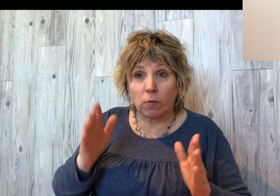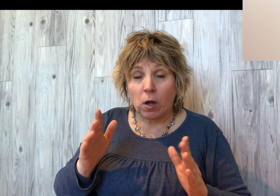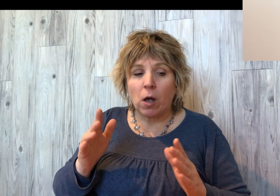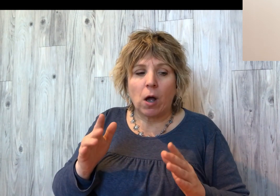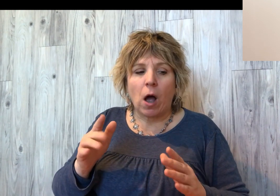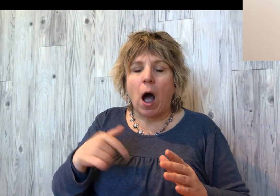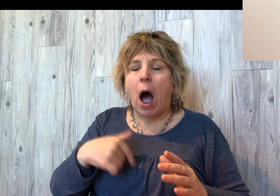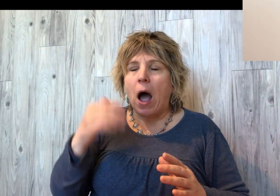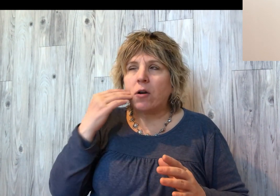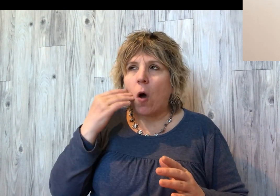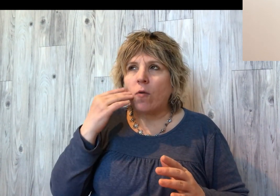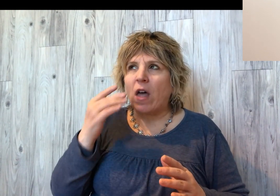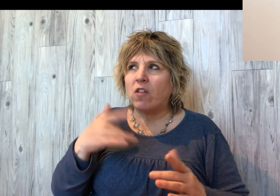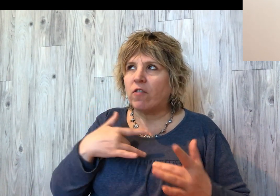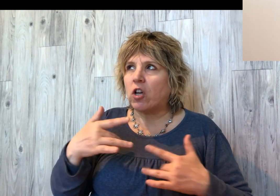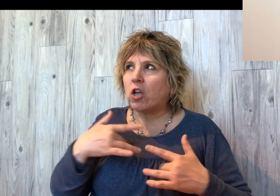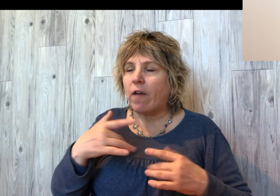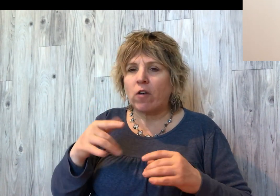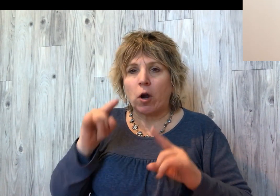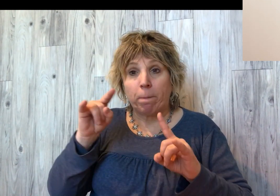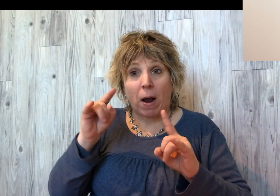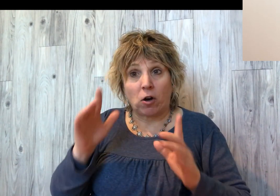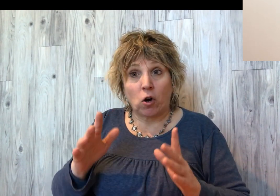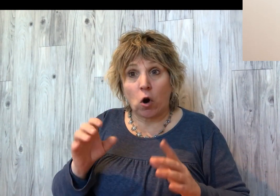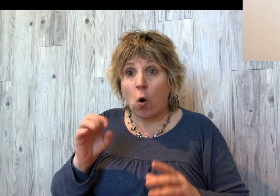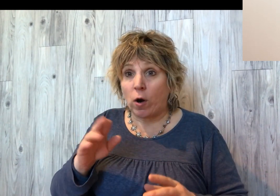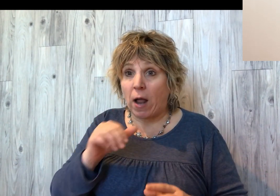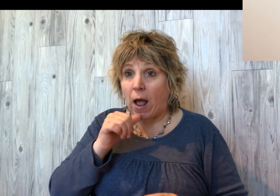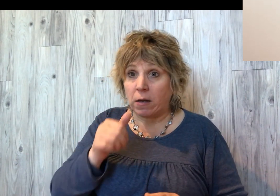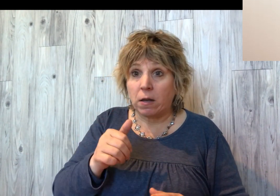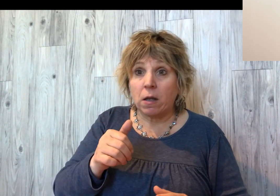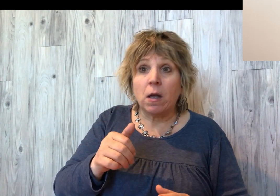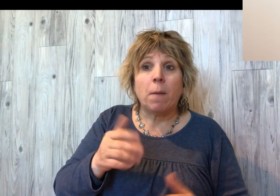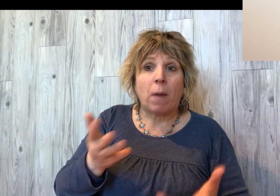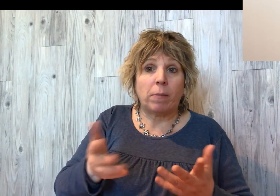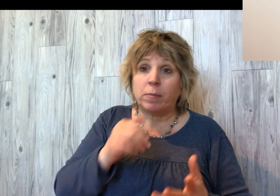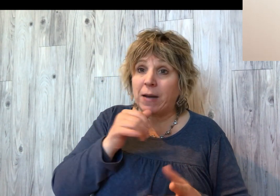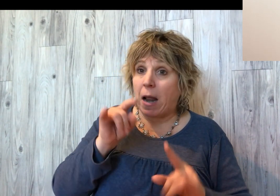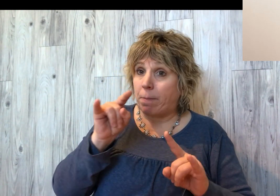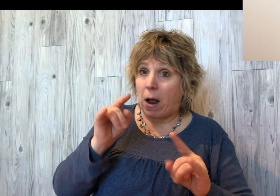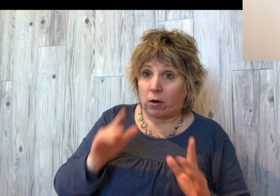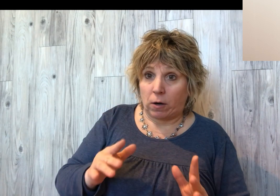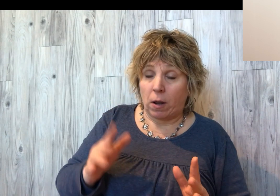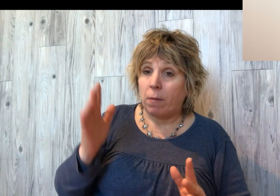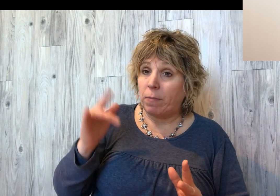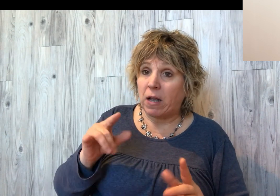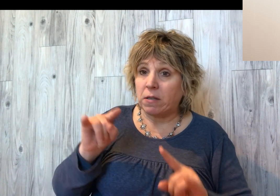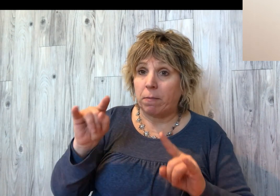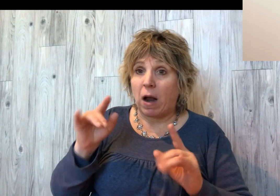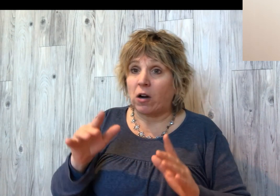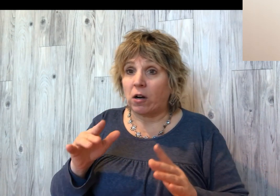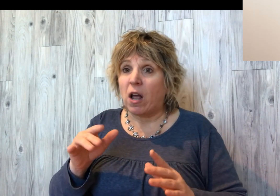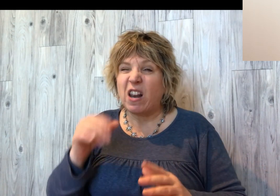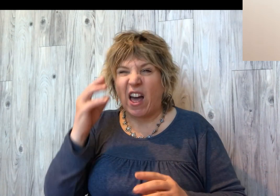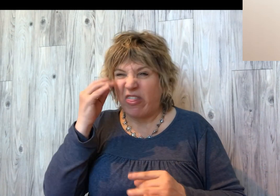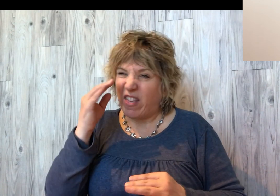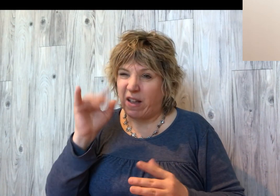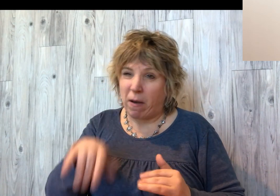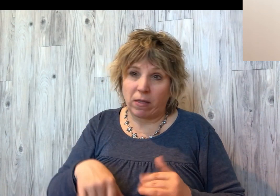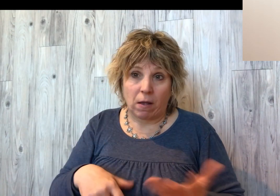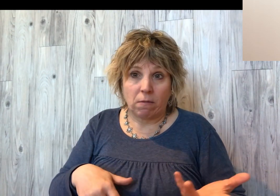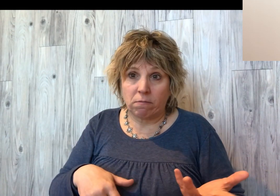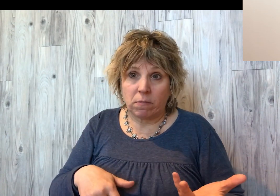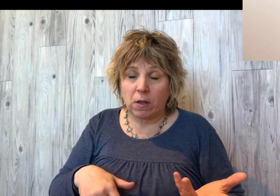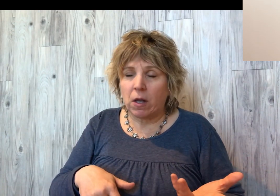or not? Here's the thing I do know. If you're concerned if you're a mocker or not, you're probably not a mocker. Because the mocker's not concerned about